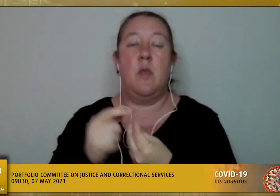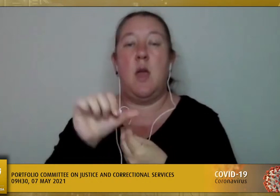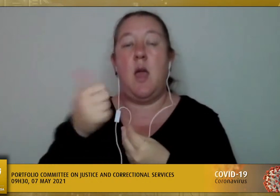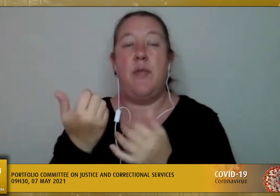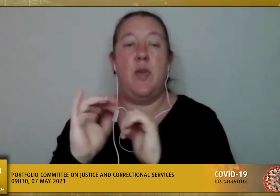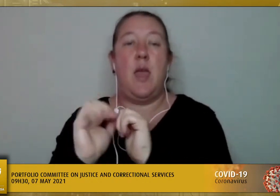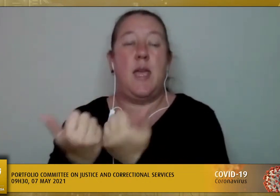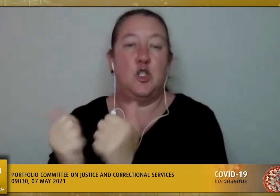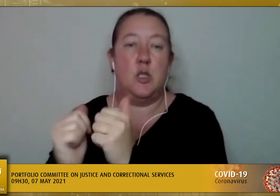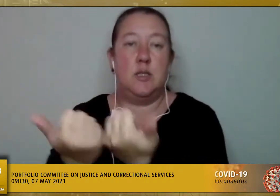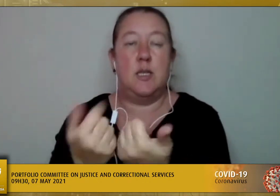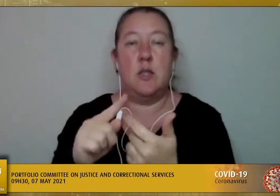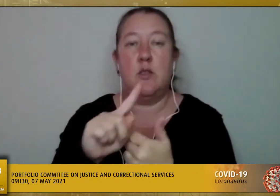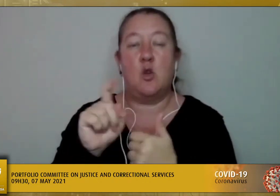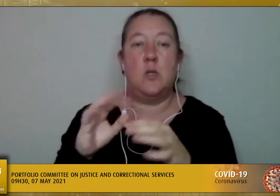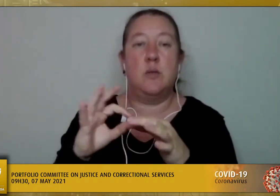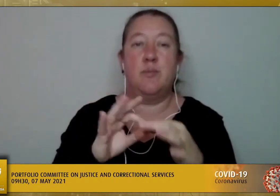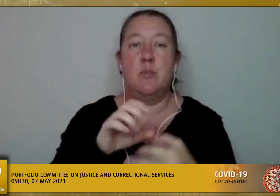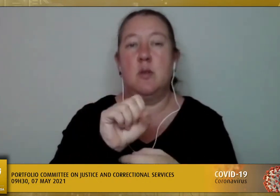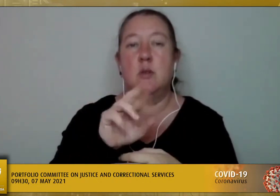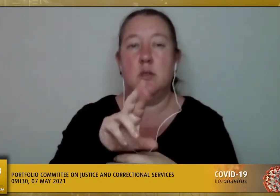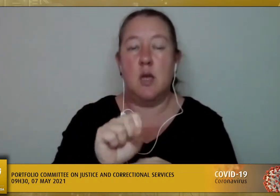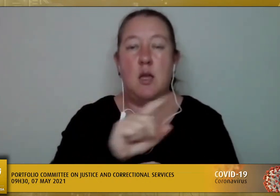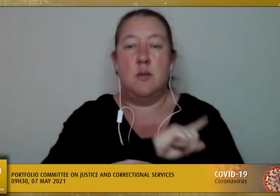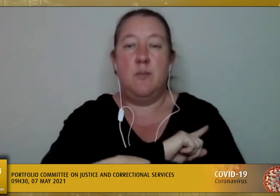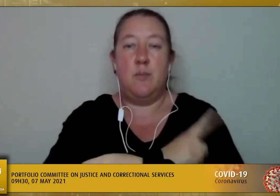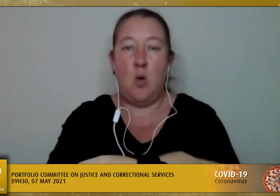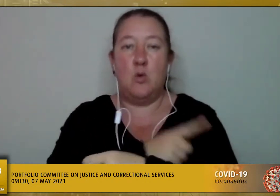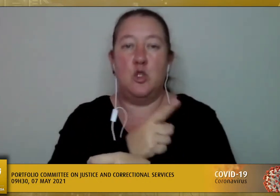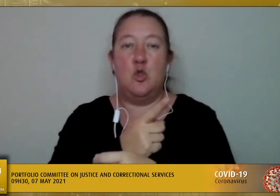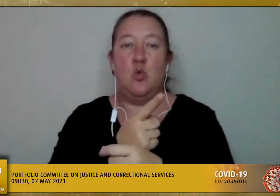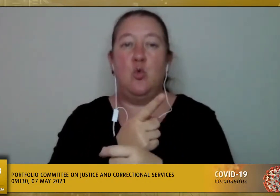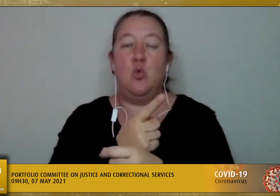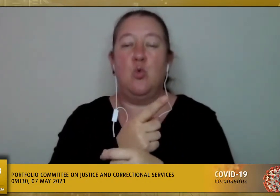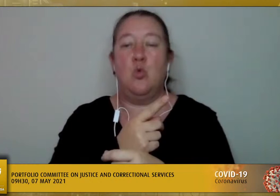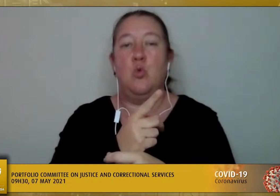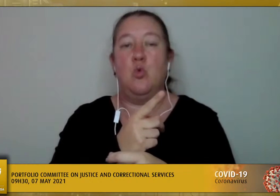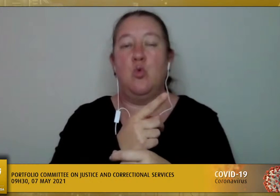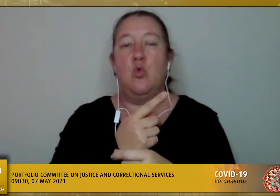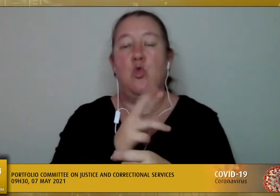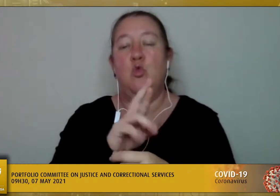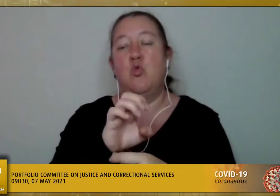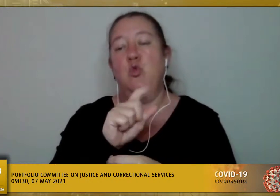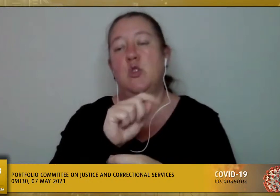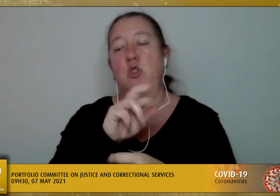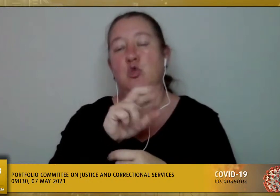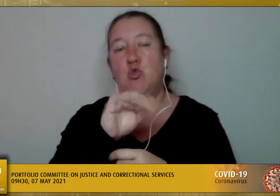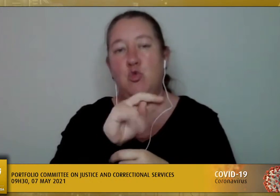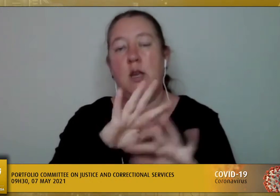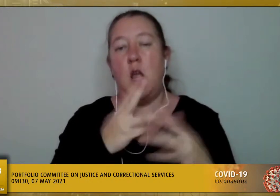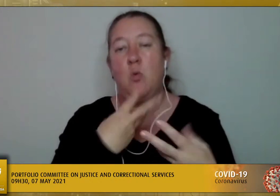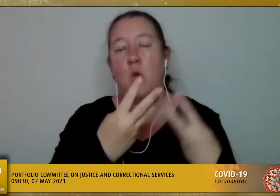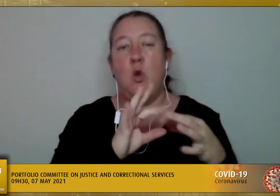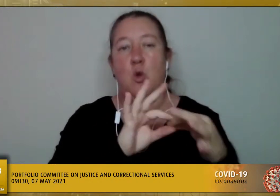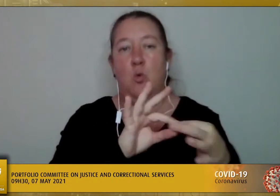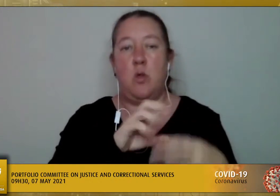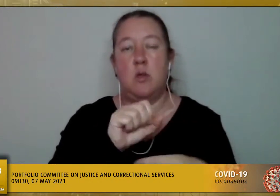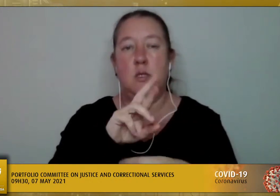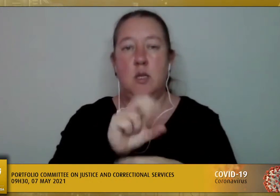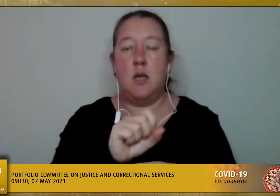agencies and the question around SARS powers to restrain and how we work with SARS and and the powers that